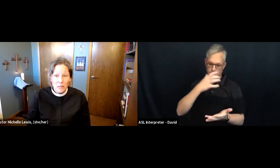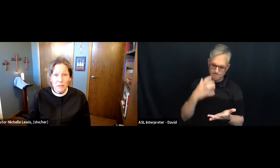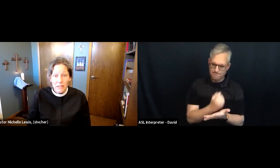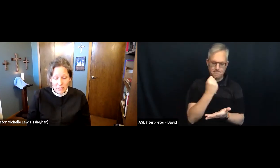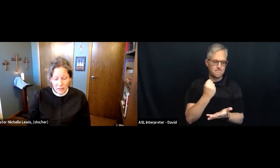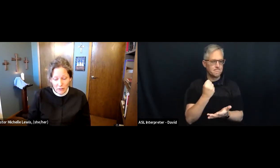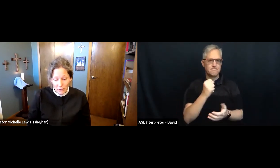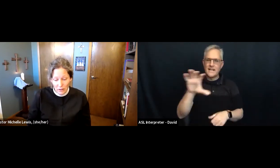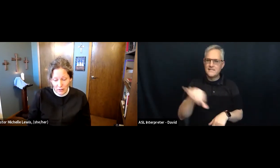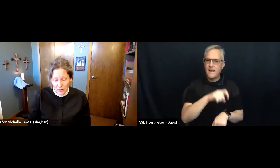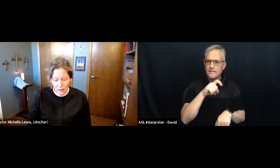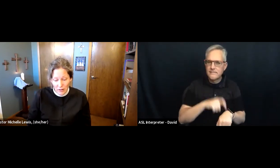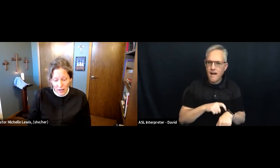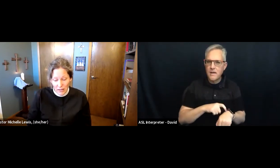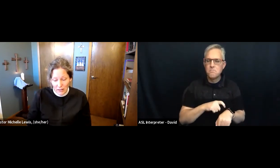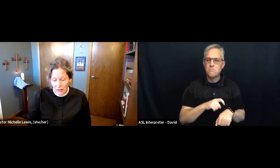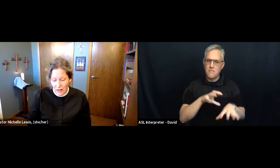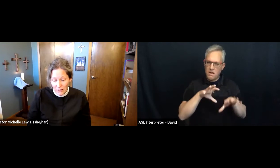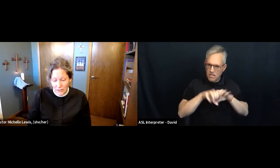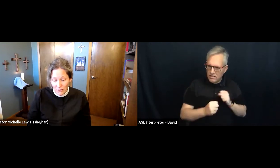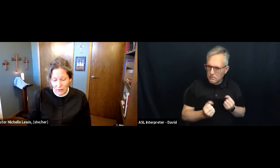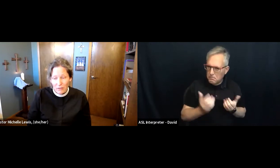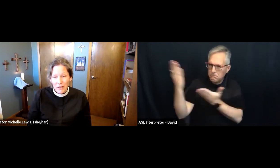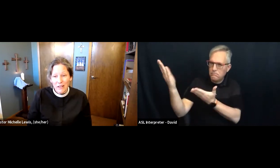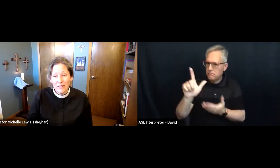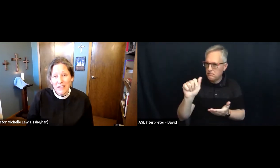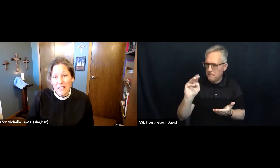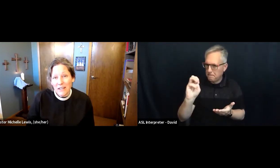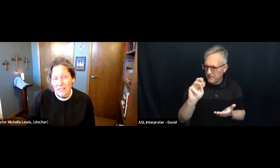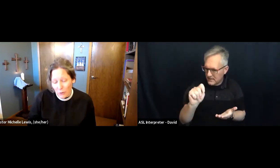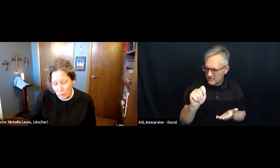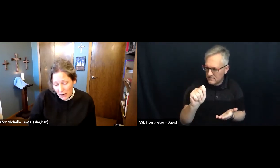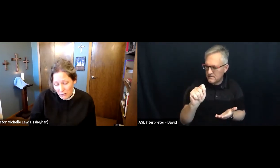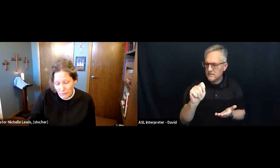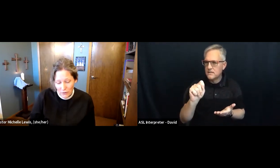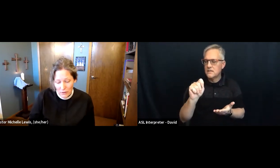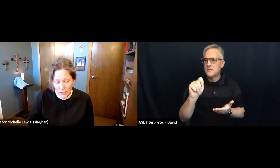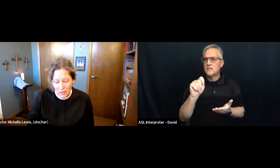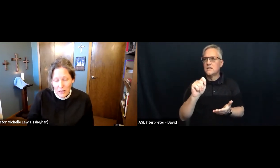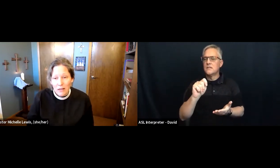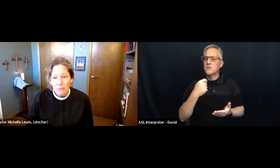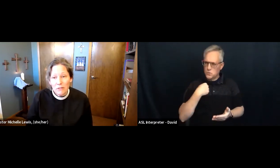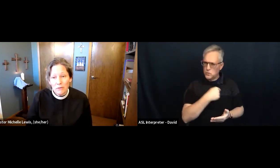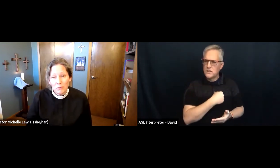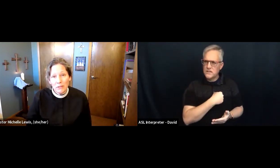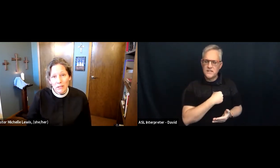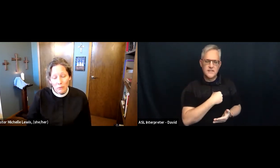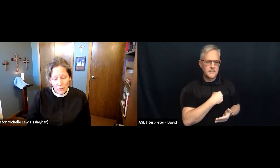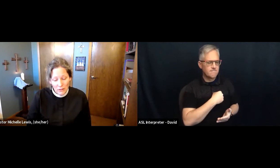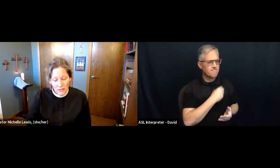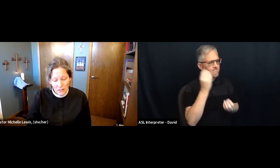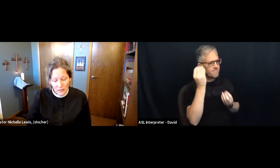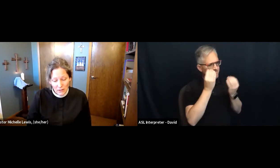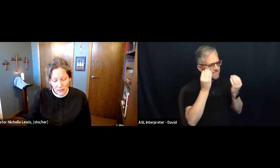to deeply consider and acknowledge the things that are painful and miserable in